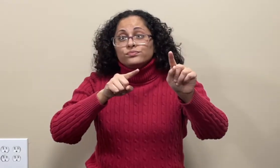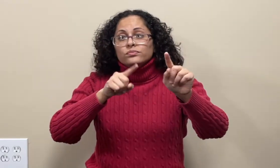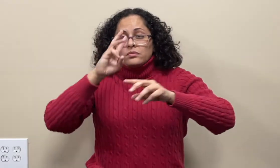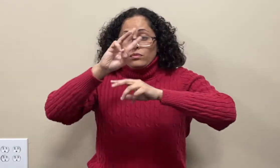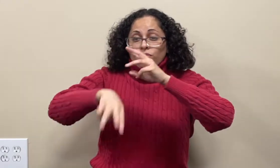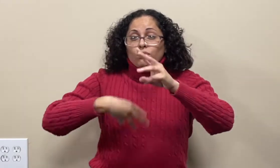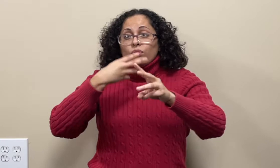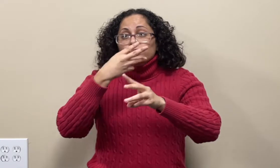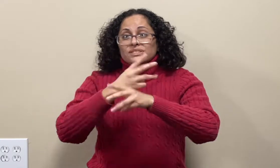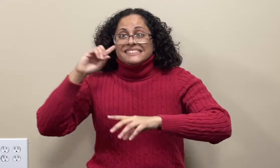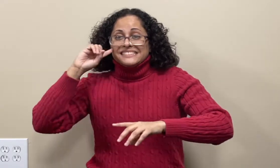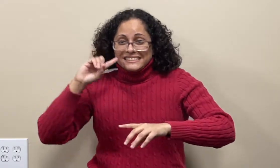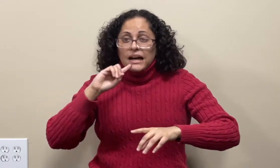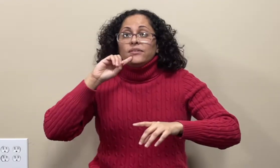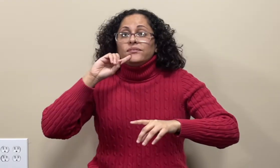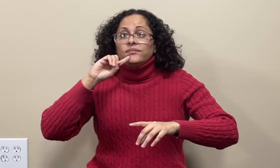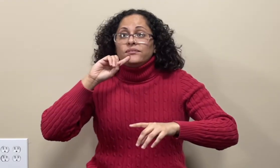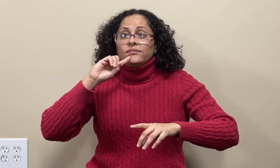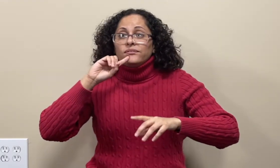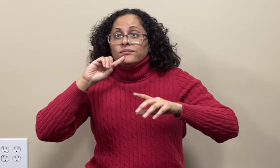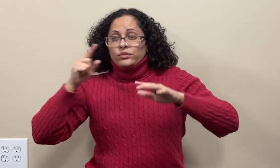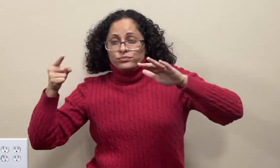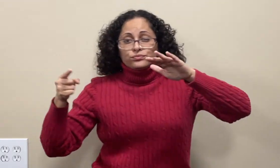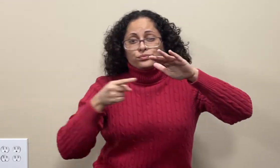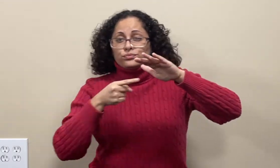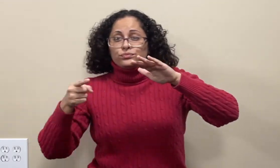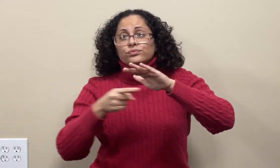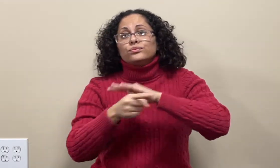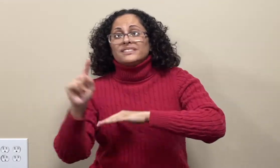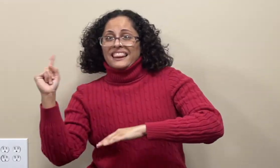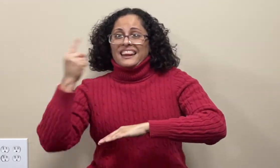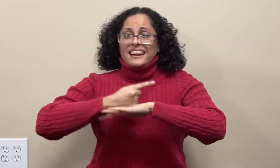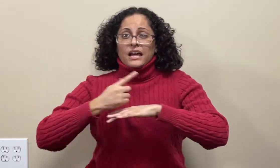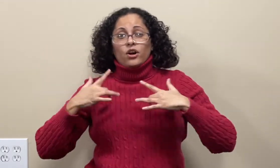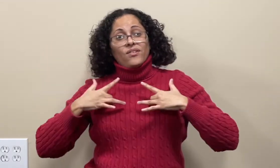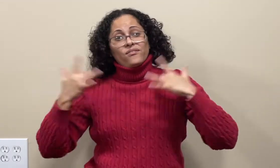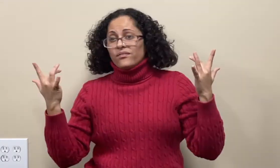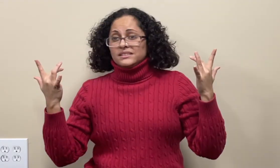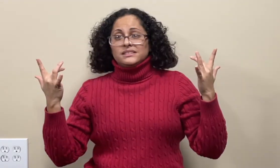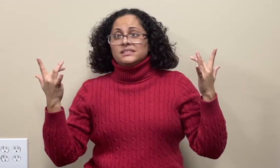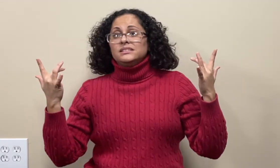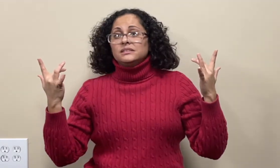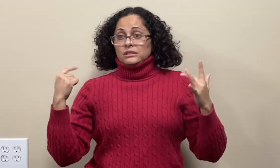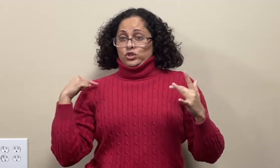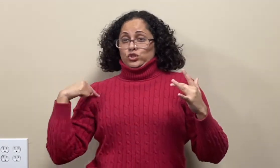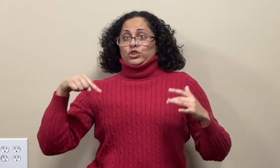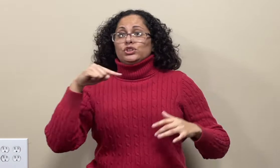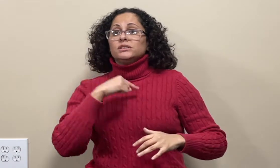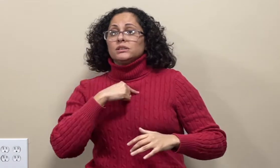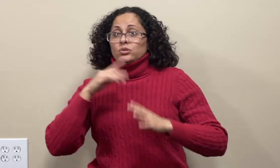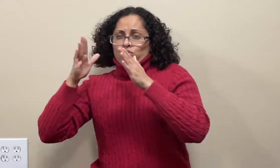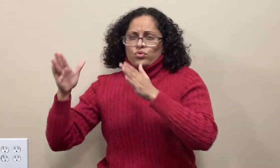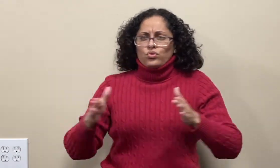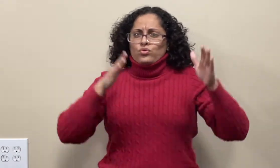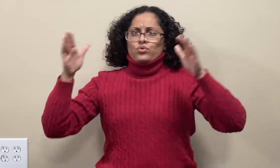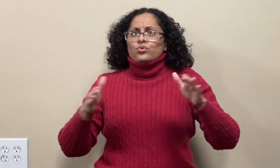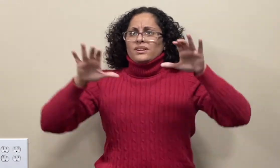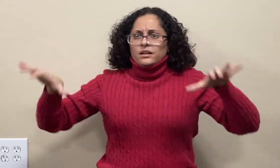You can observe World Deaf Refugee Day through several means. First is attending a Deaf Refugee Day event. We plan to